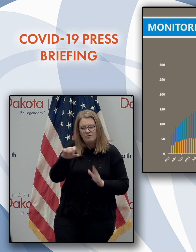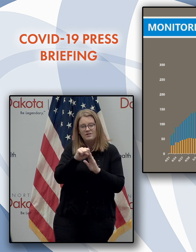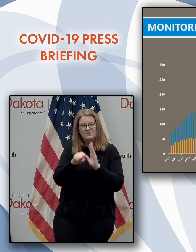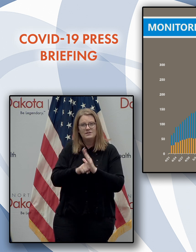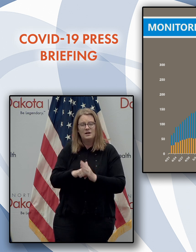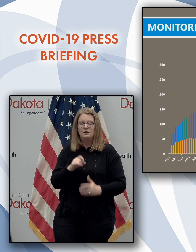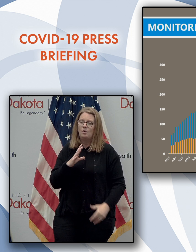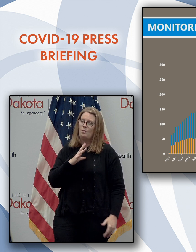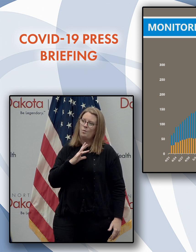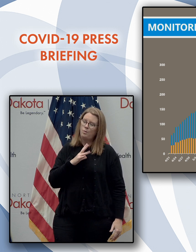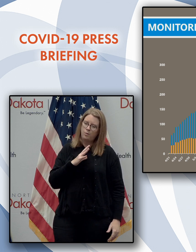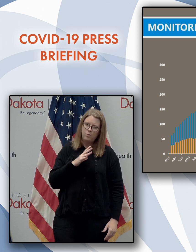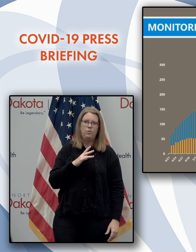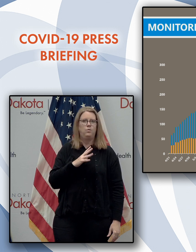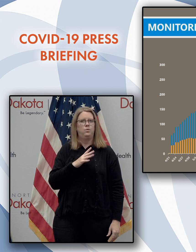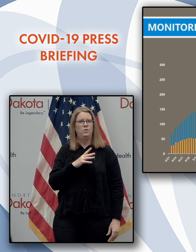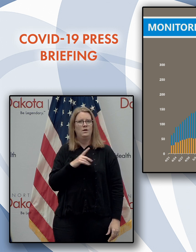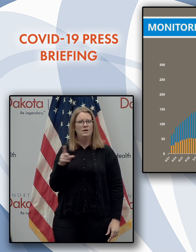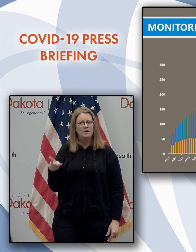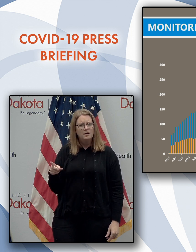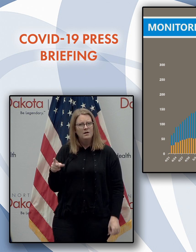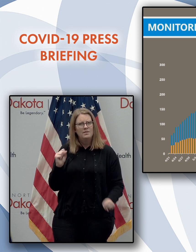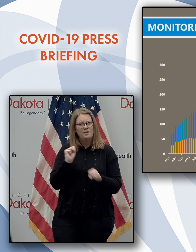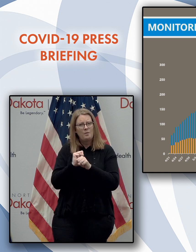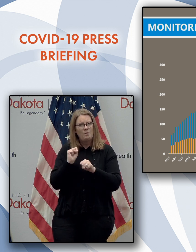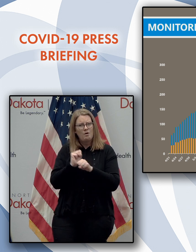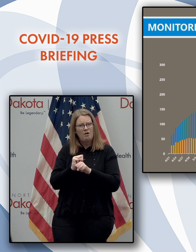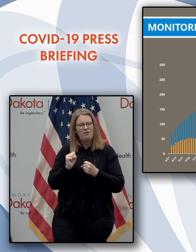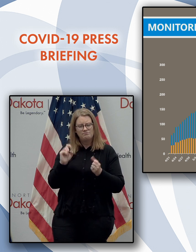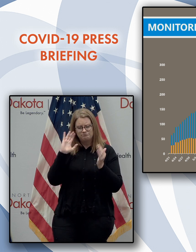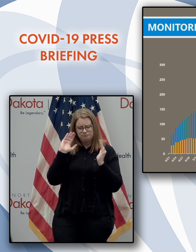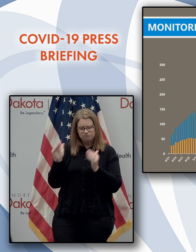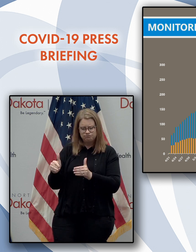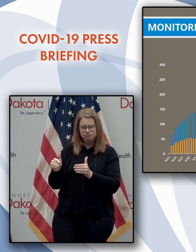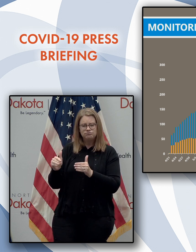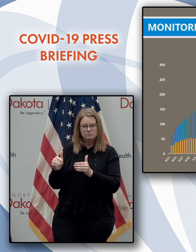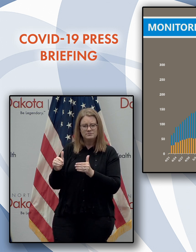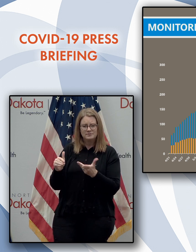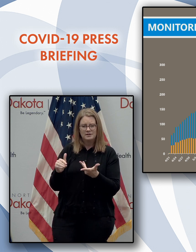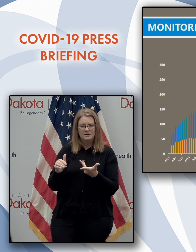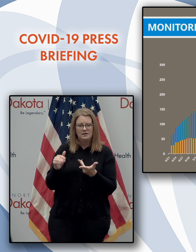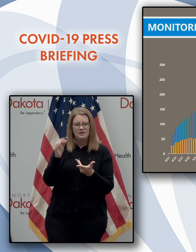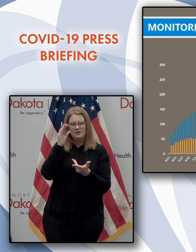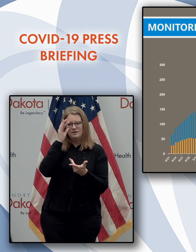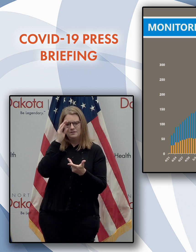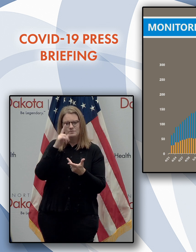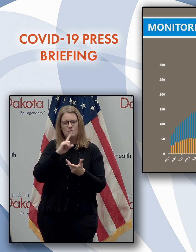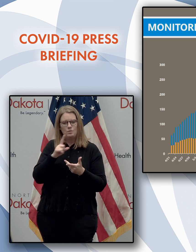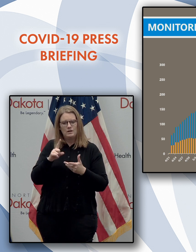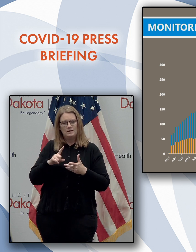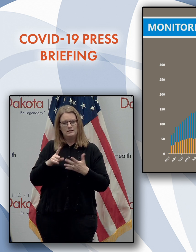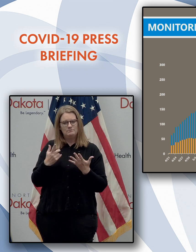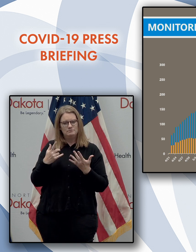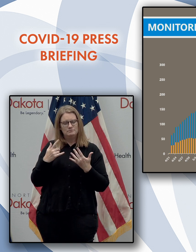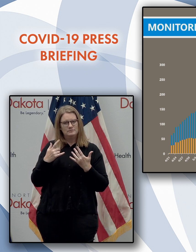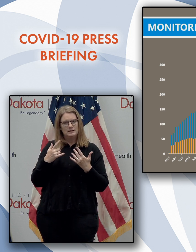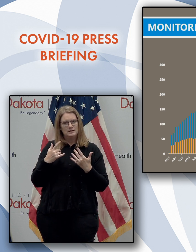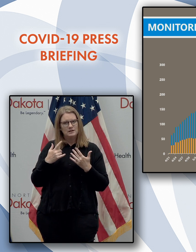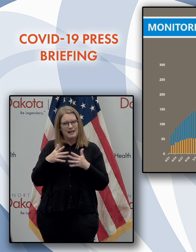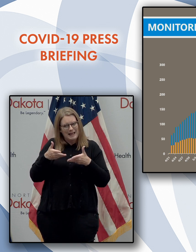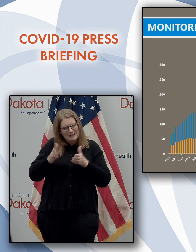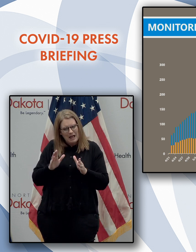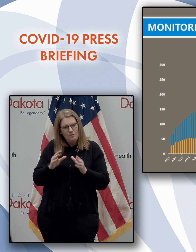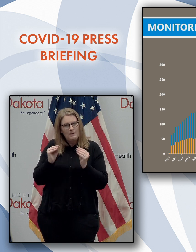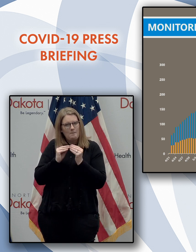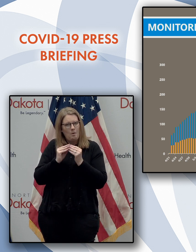absolutely fantastic work here, where we're really done a great job at opening up, getting